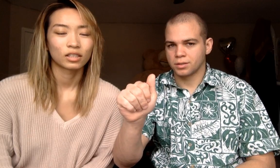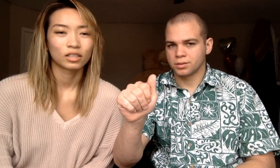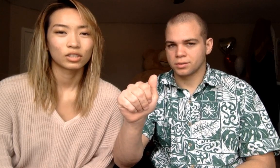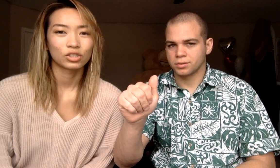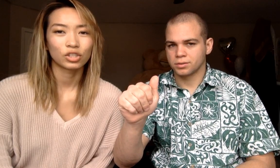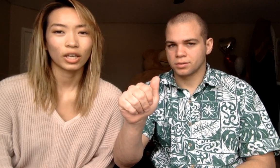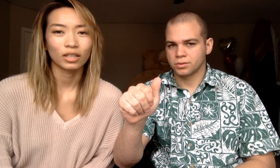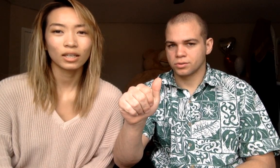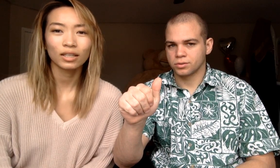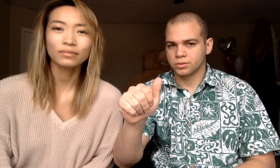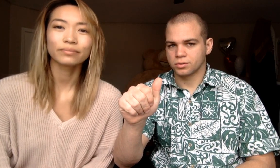Jaina